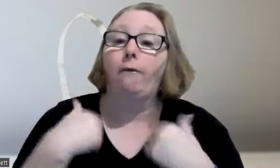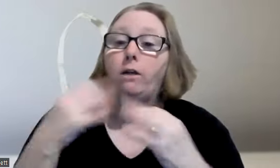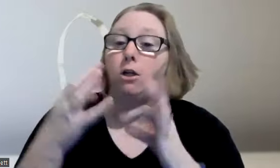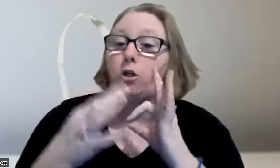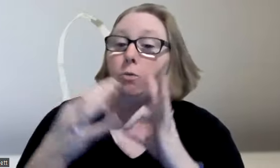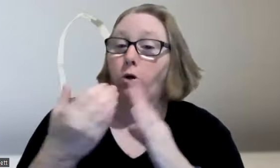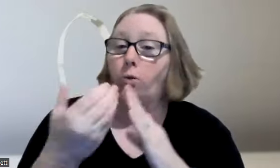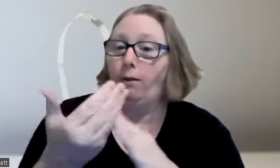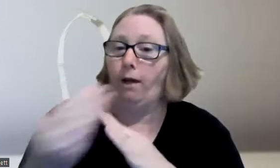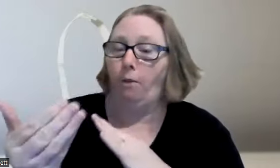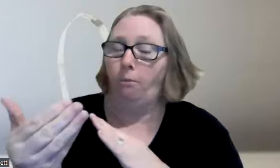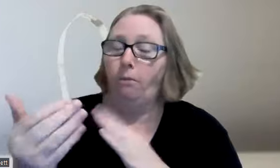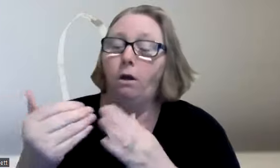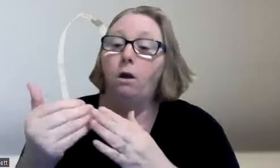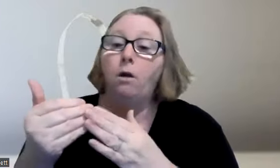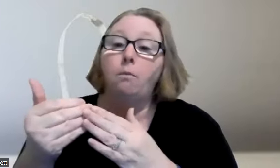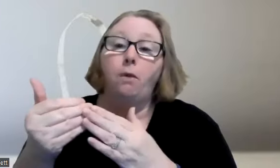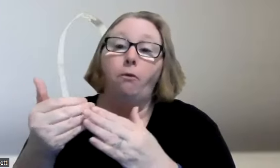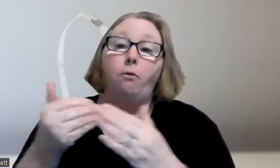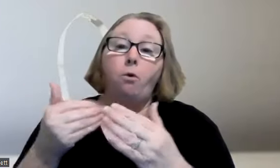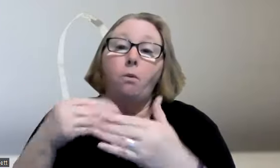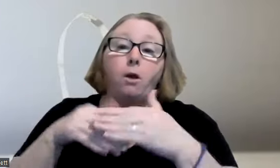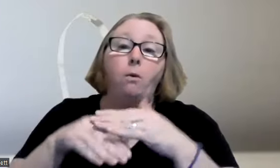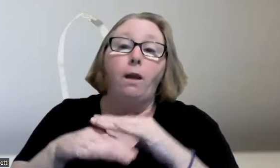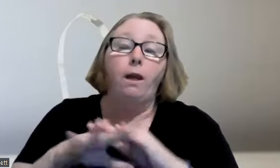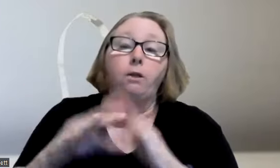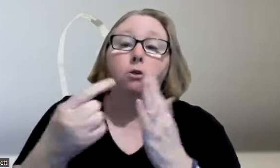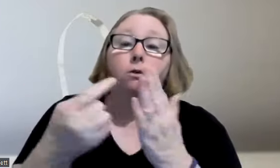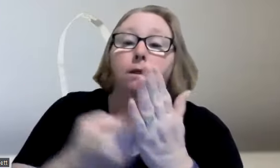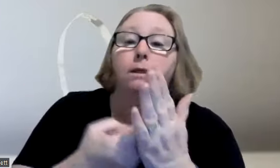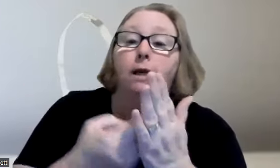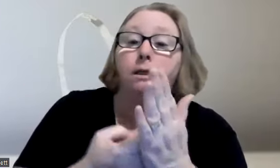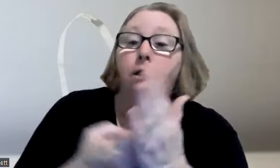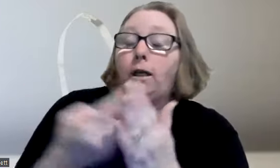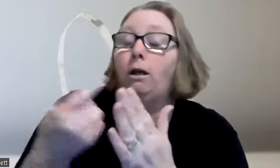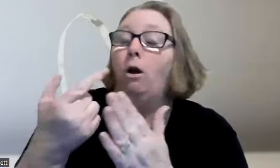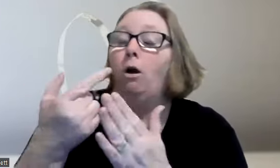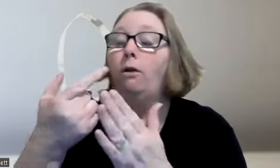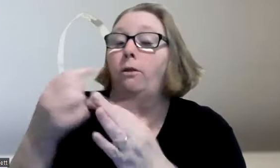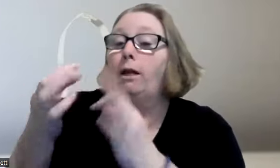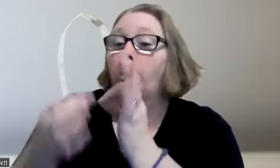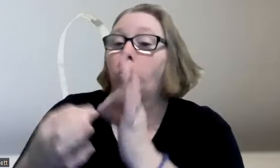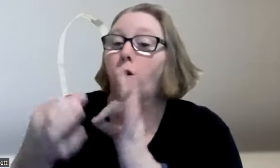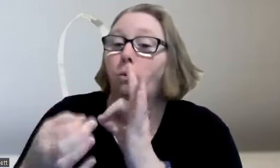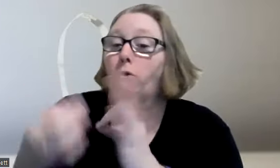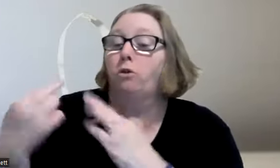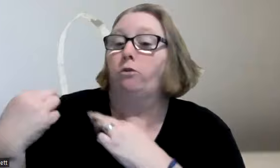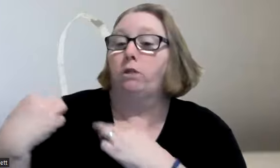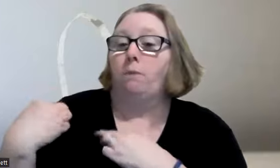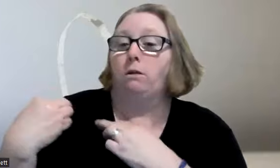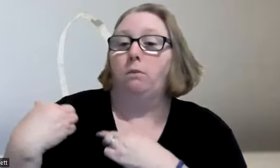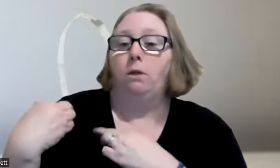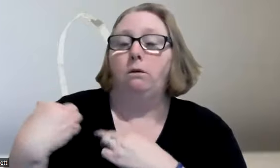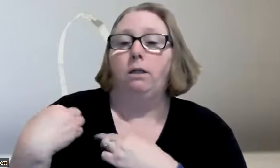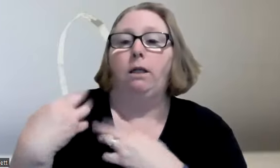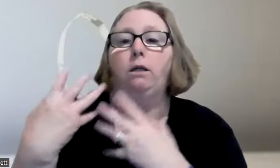an interpreter with them. Before we go into discussing the interpreter's responsibilities,